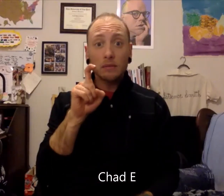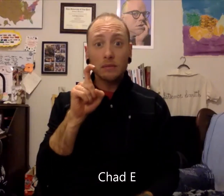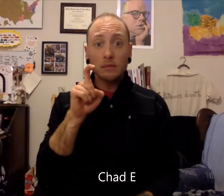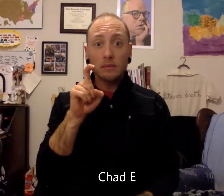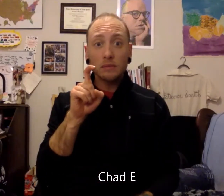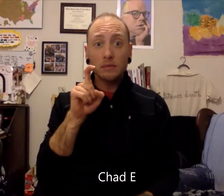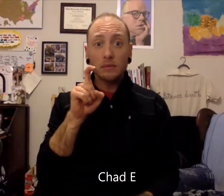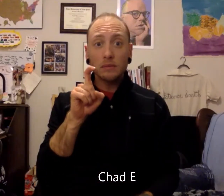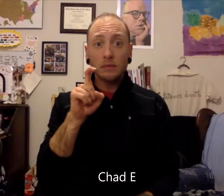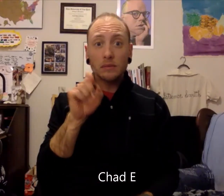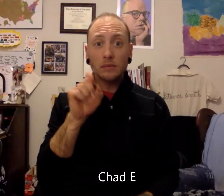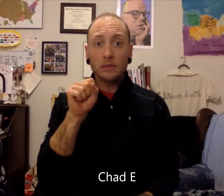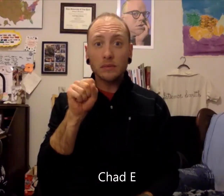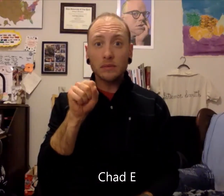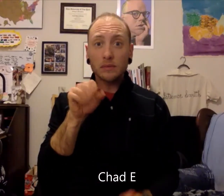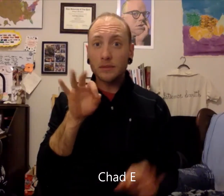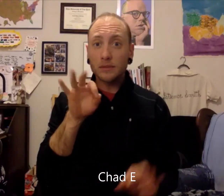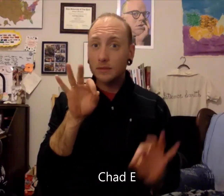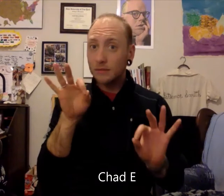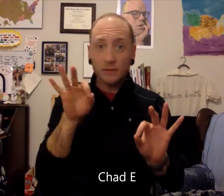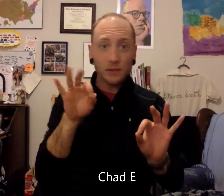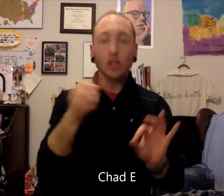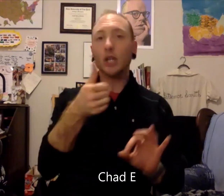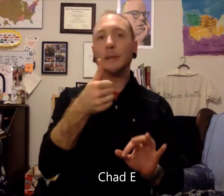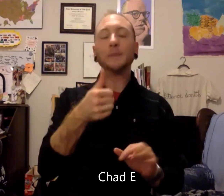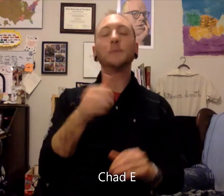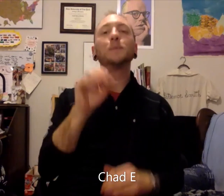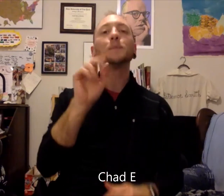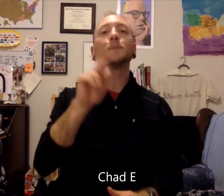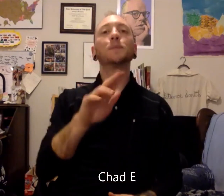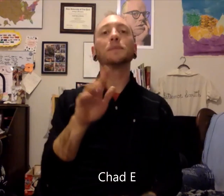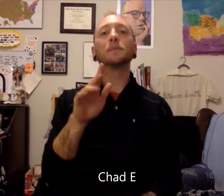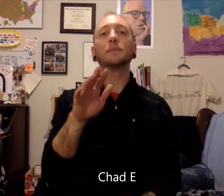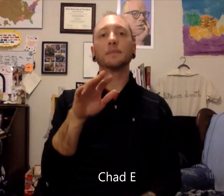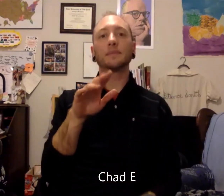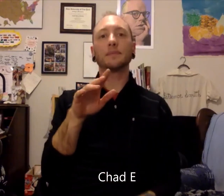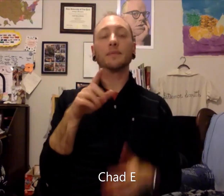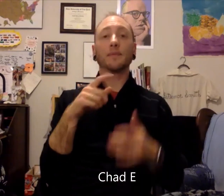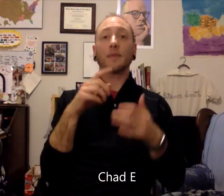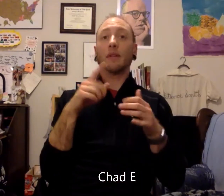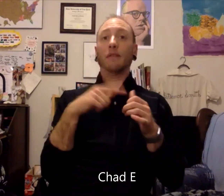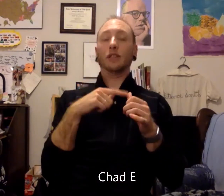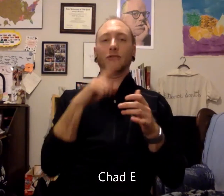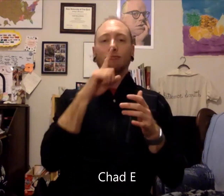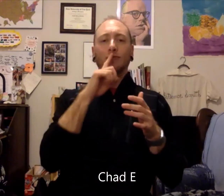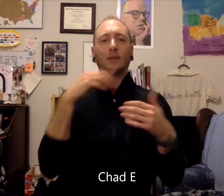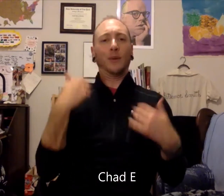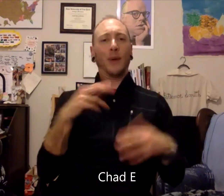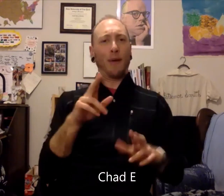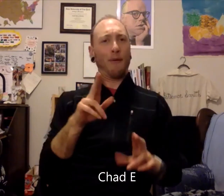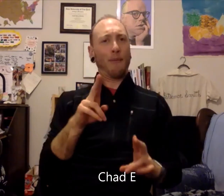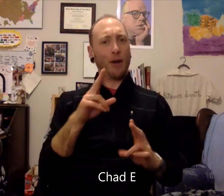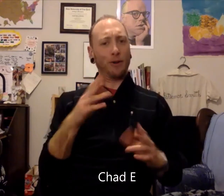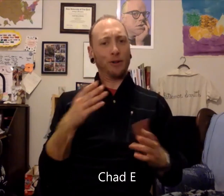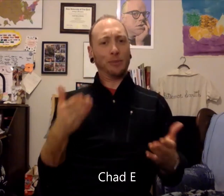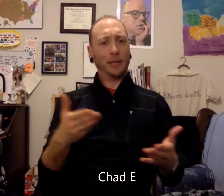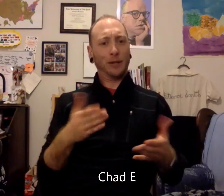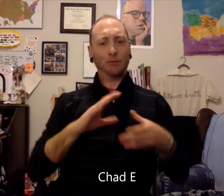Yeah. Okay, great. All right. Well, first of all, it's an honor to be sharing my experience, strength, and hope as a member